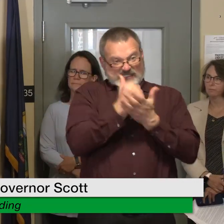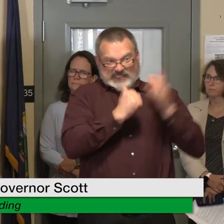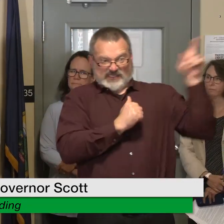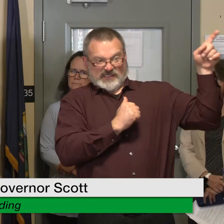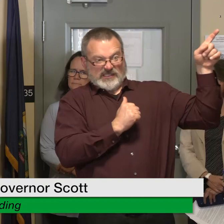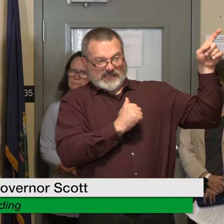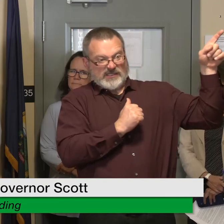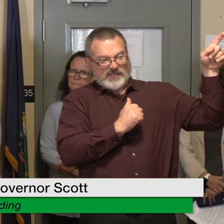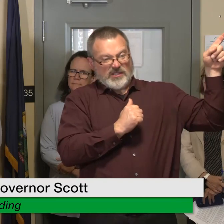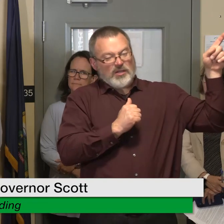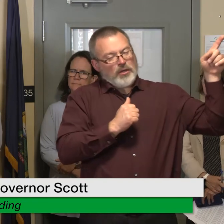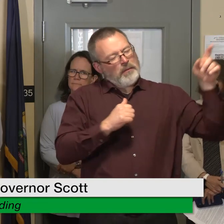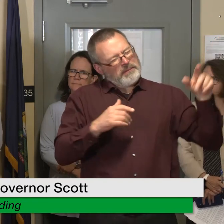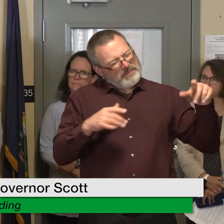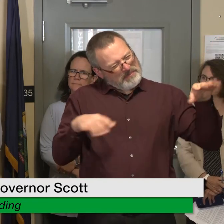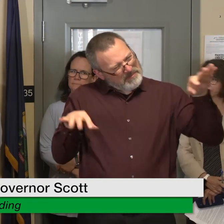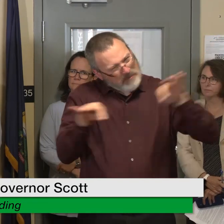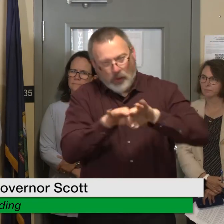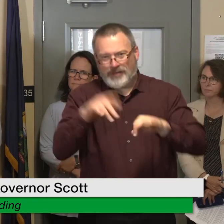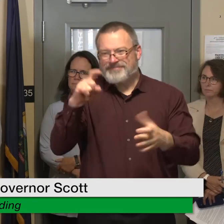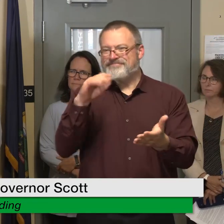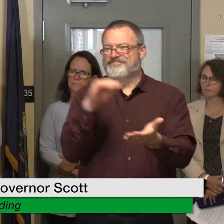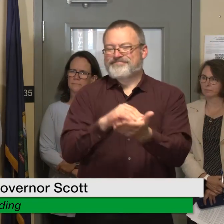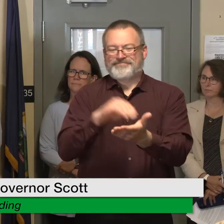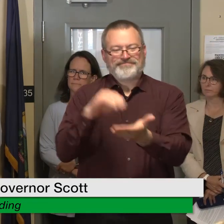document flood-related damage.